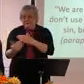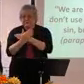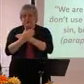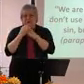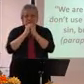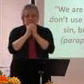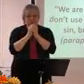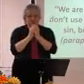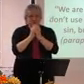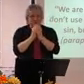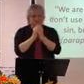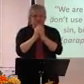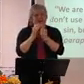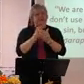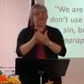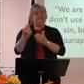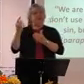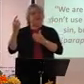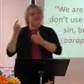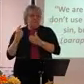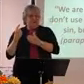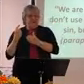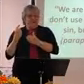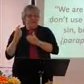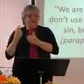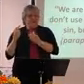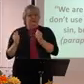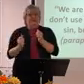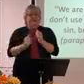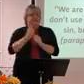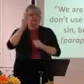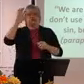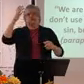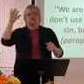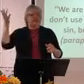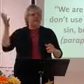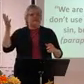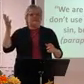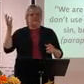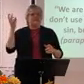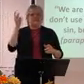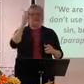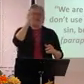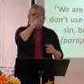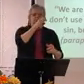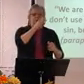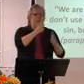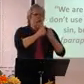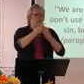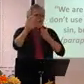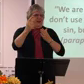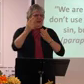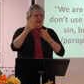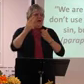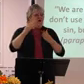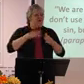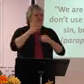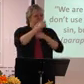This past week has been the most crazy, extreme week, perhaps, of this year.